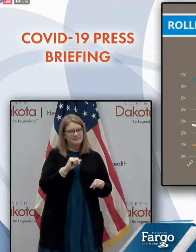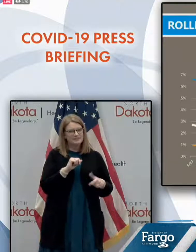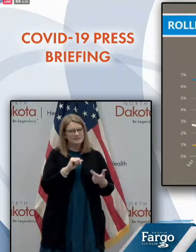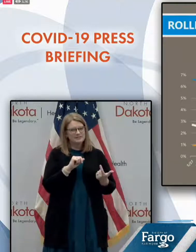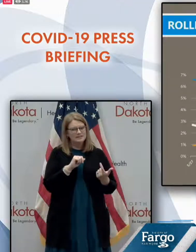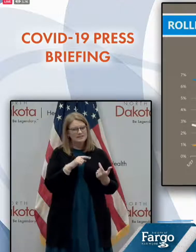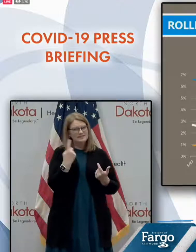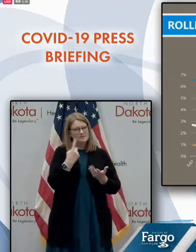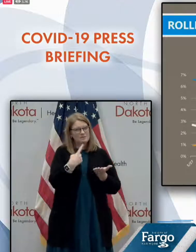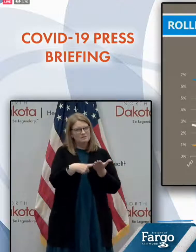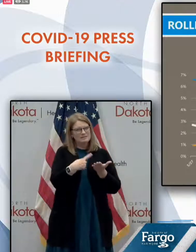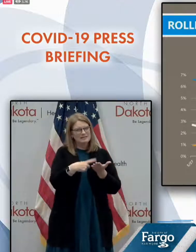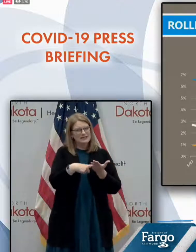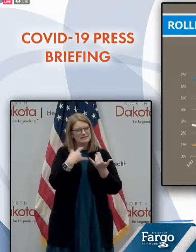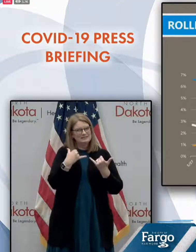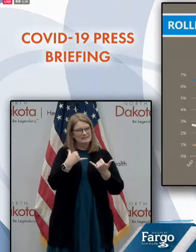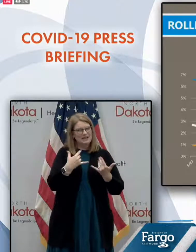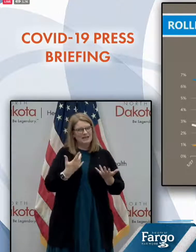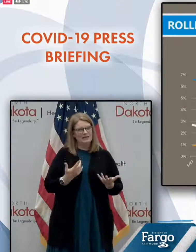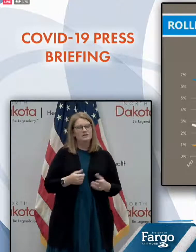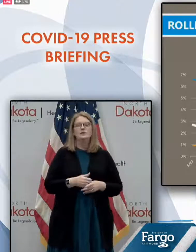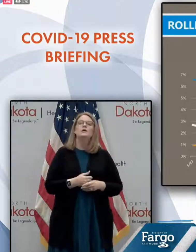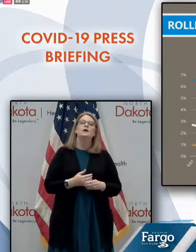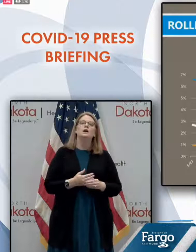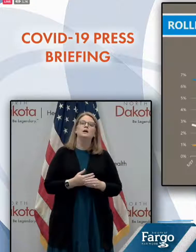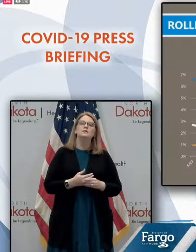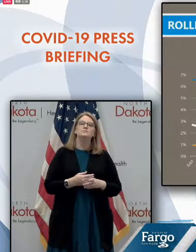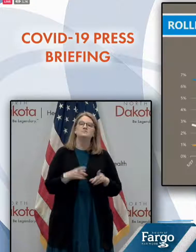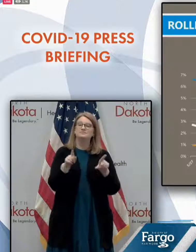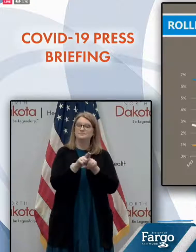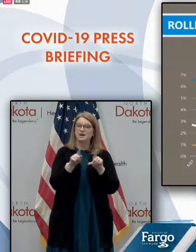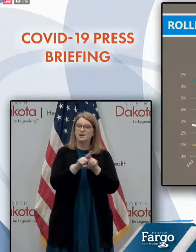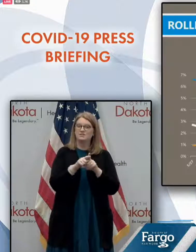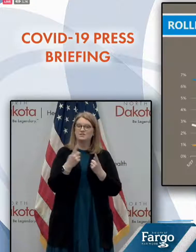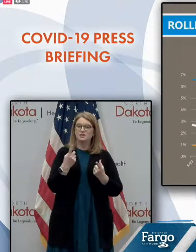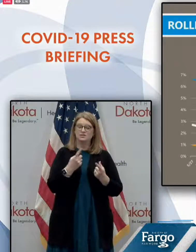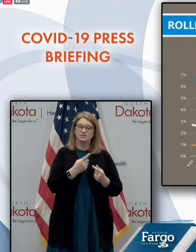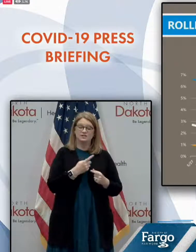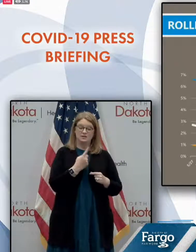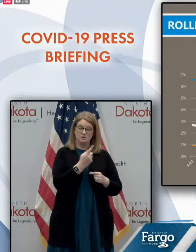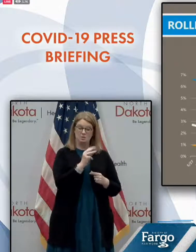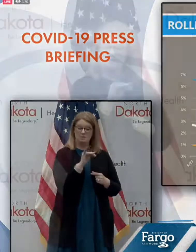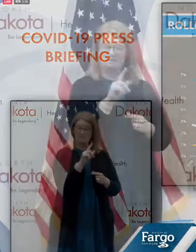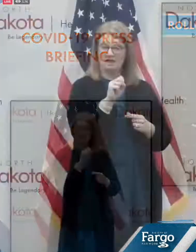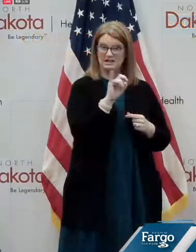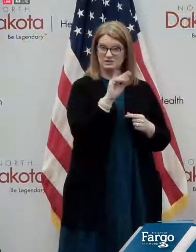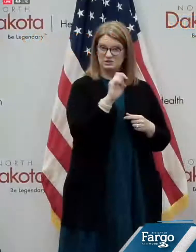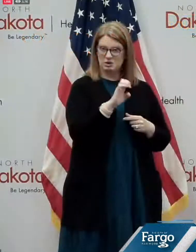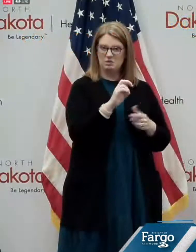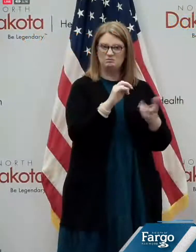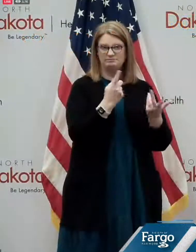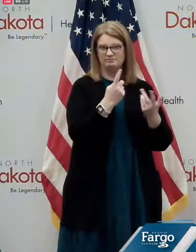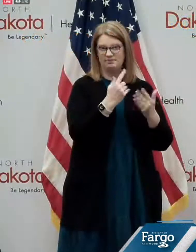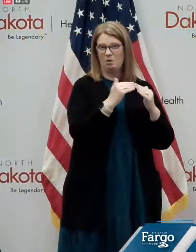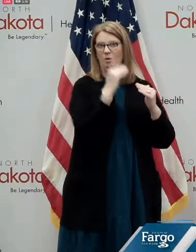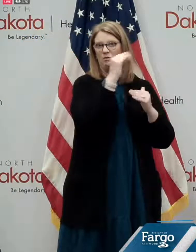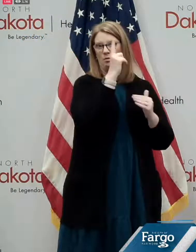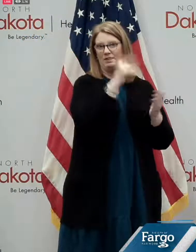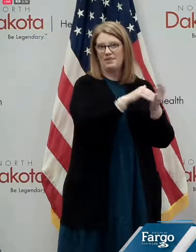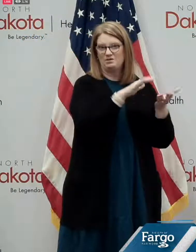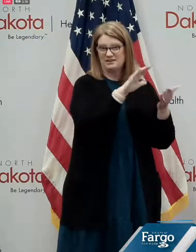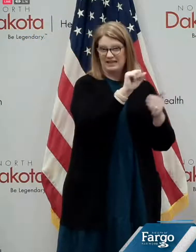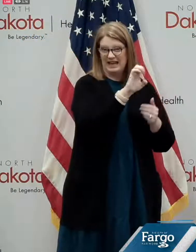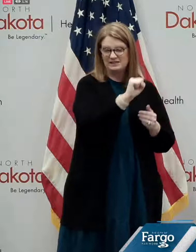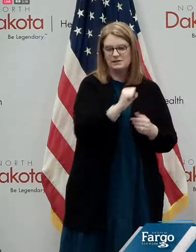something we're going to talk about today. Today also from a milestone, so if one milestone is that we're over 1,000 cases, another one sadly is that